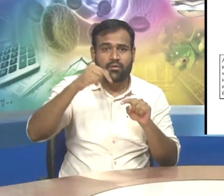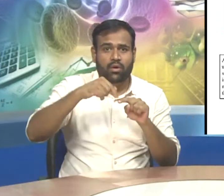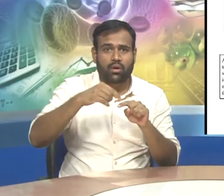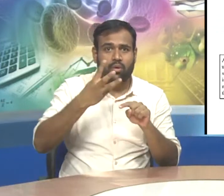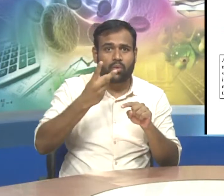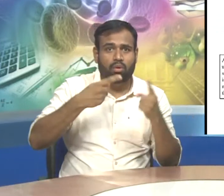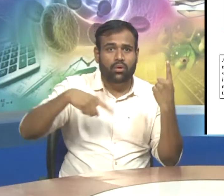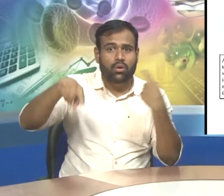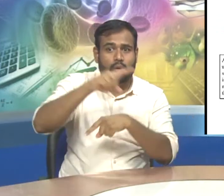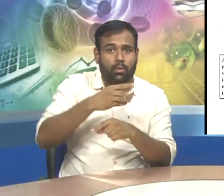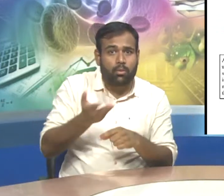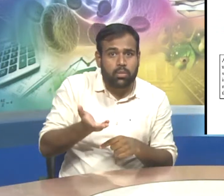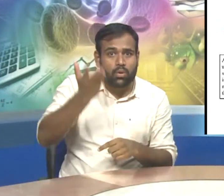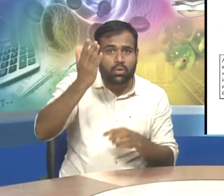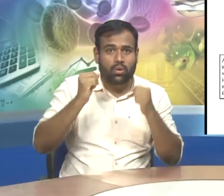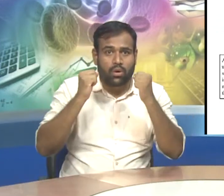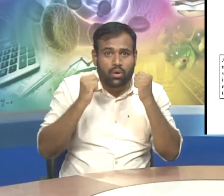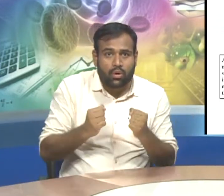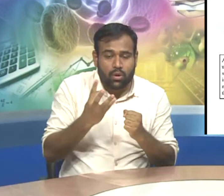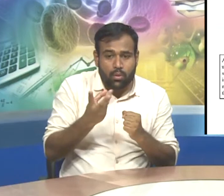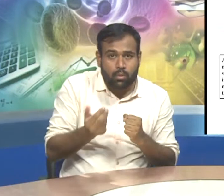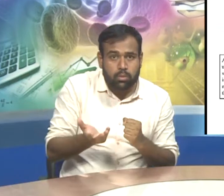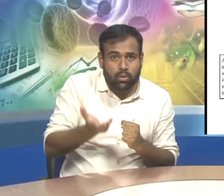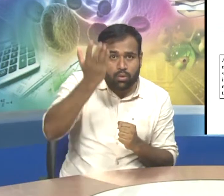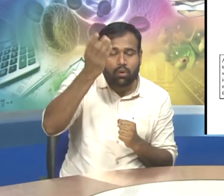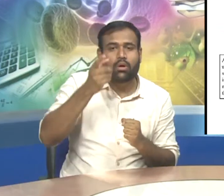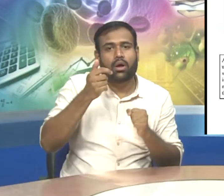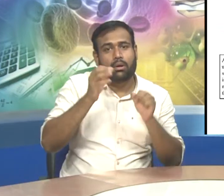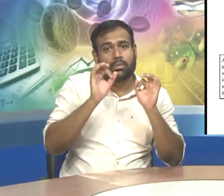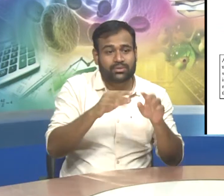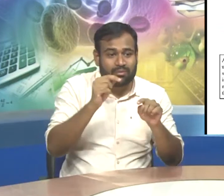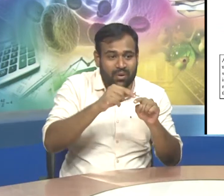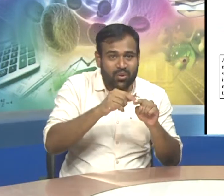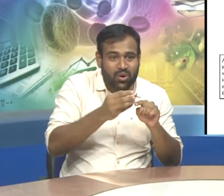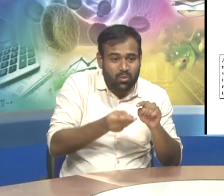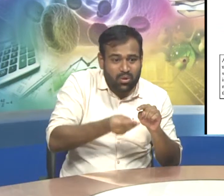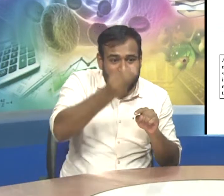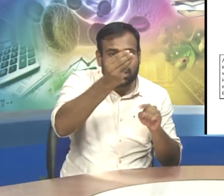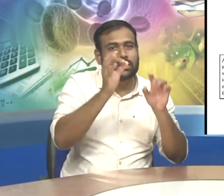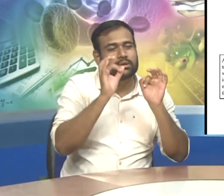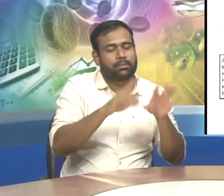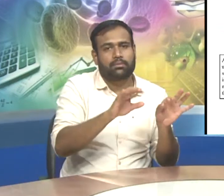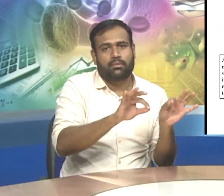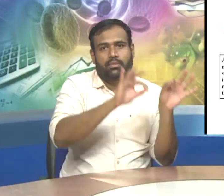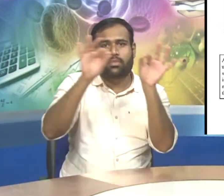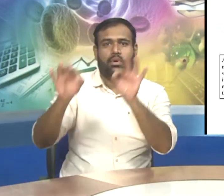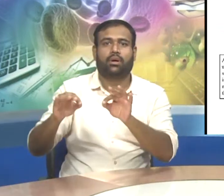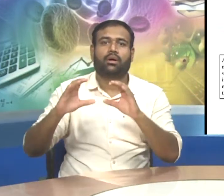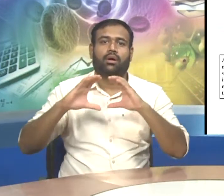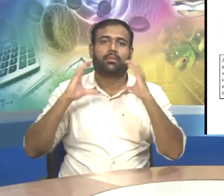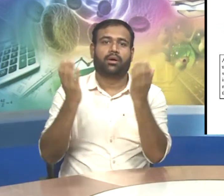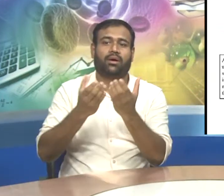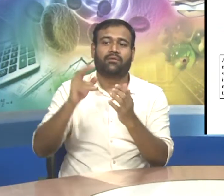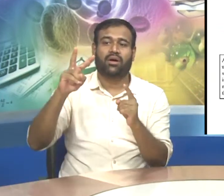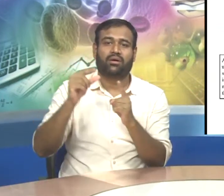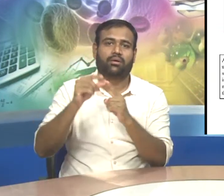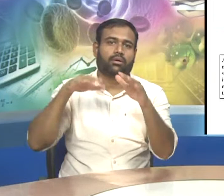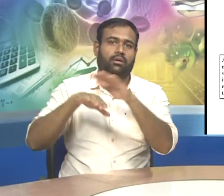You can see the image and easily understand the proportional representation,